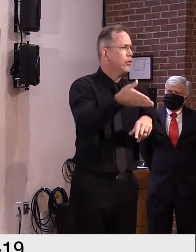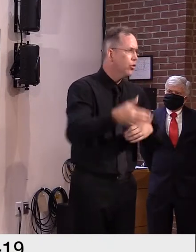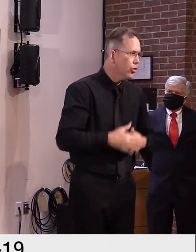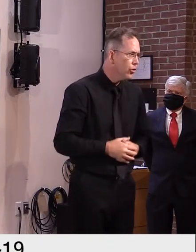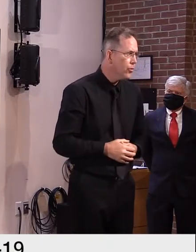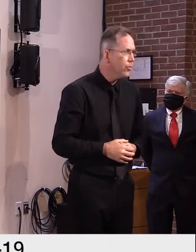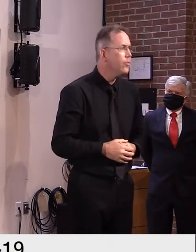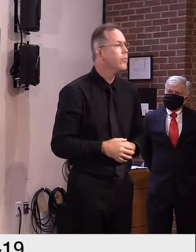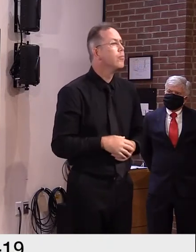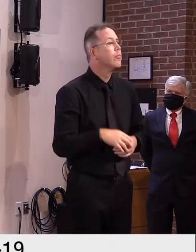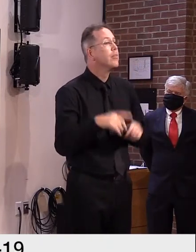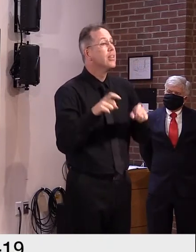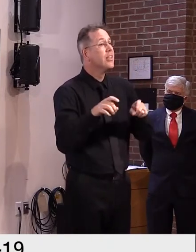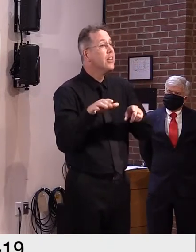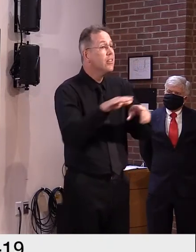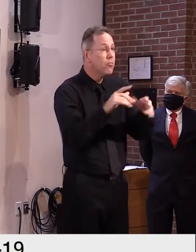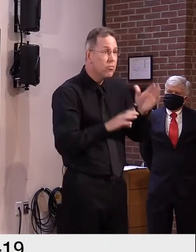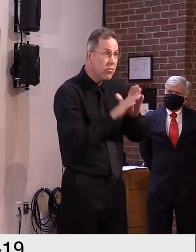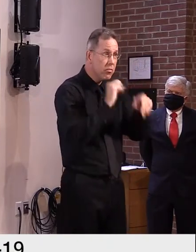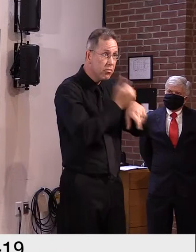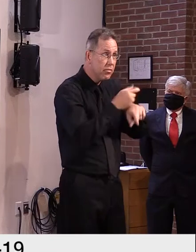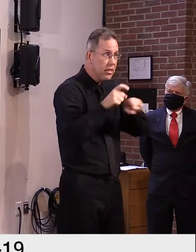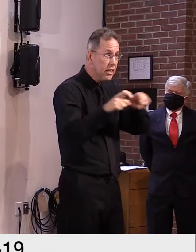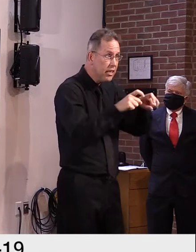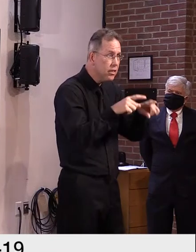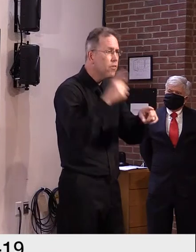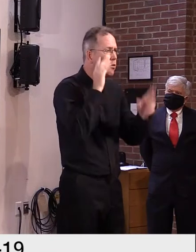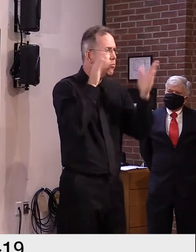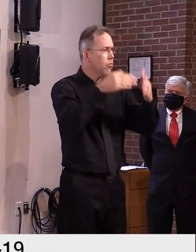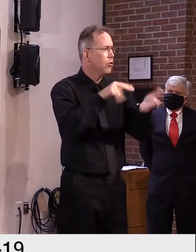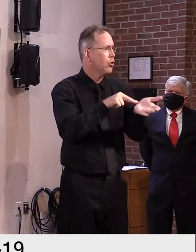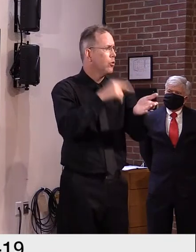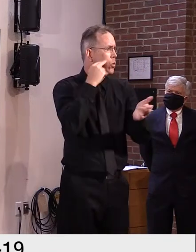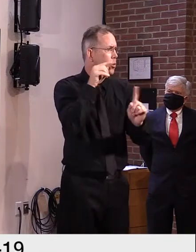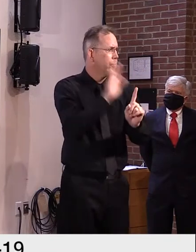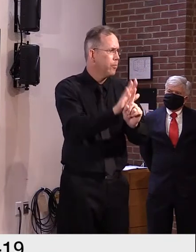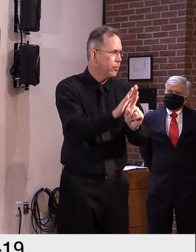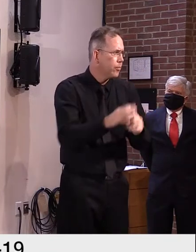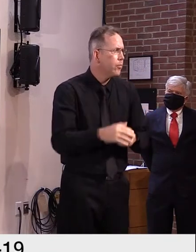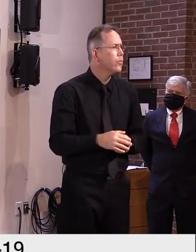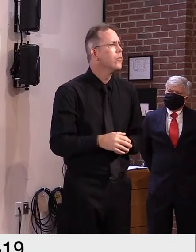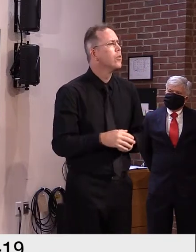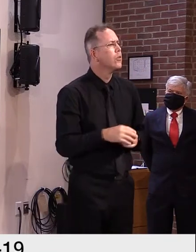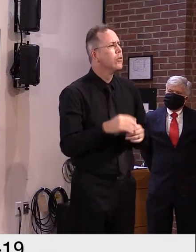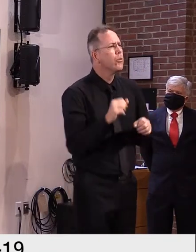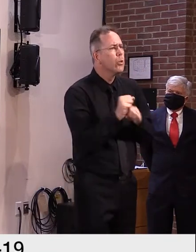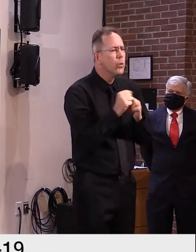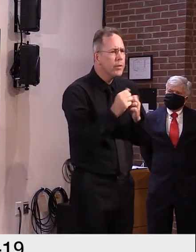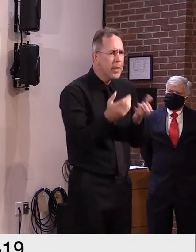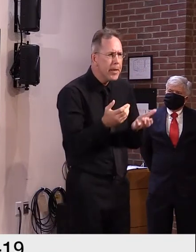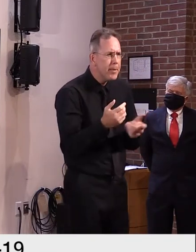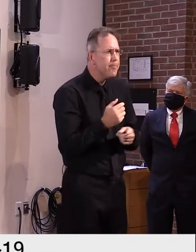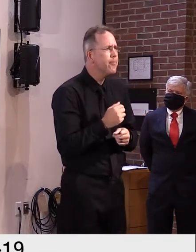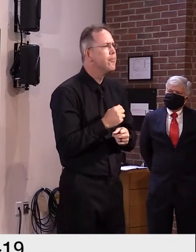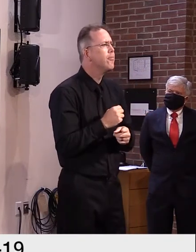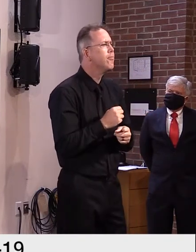strategies for the nursing homes that we can work in concert with them on through the end of this